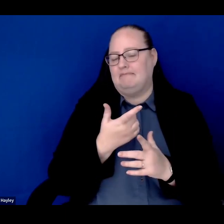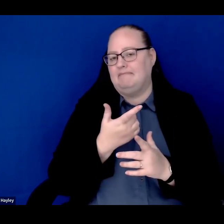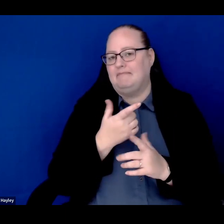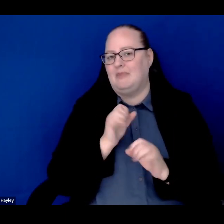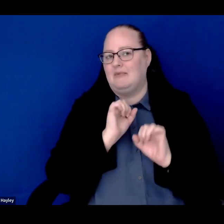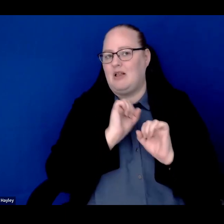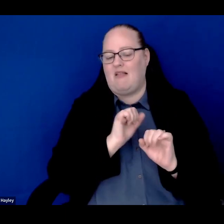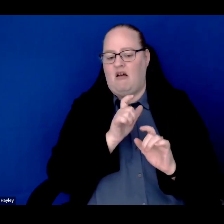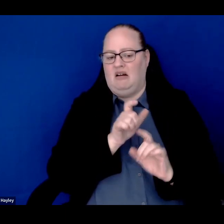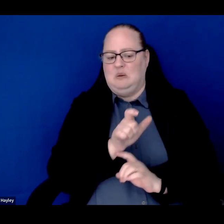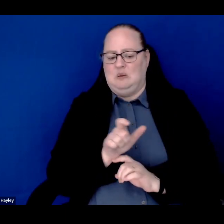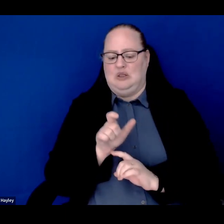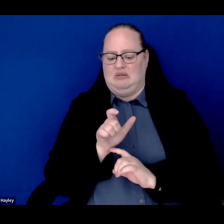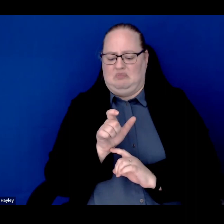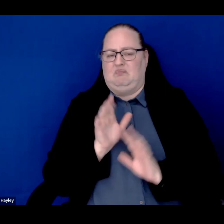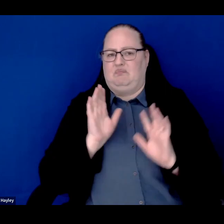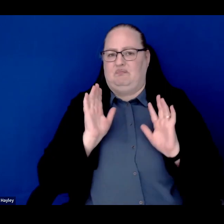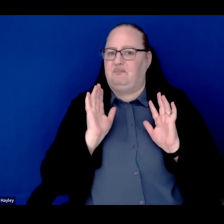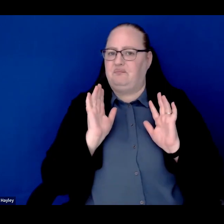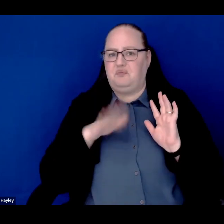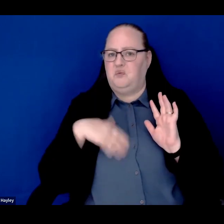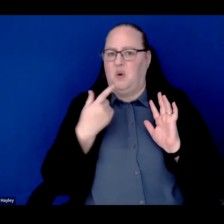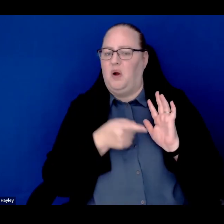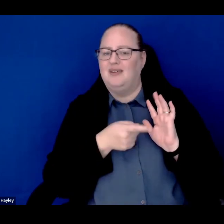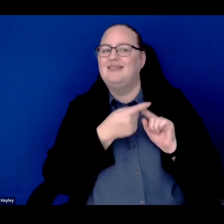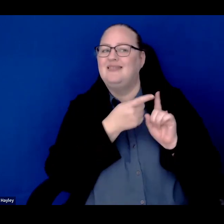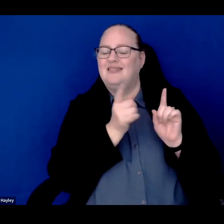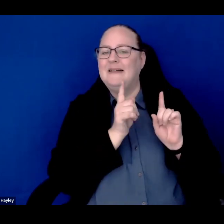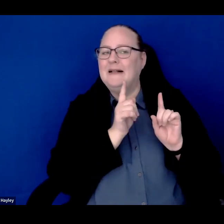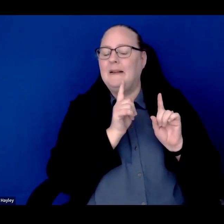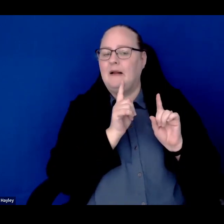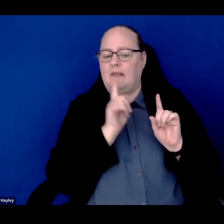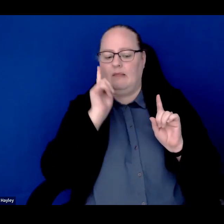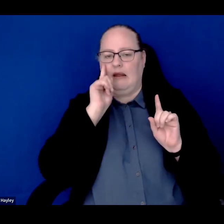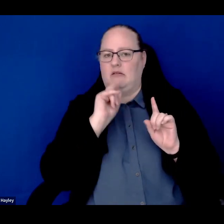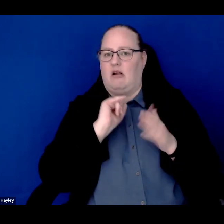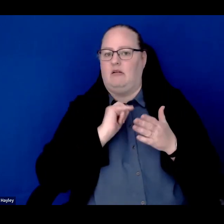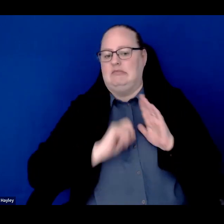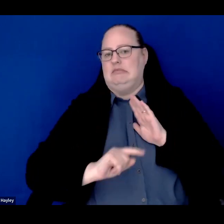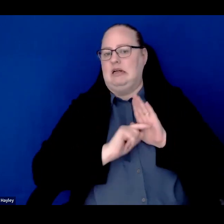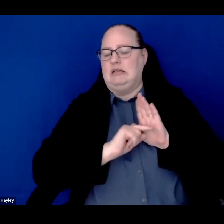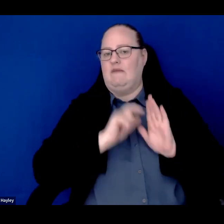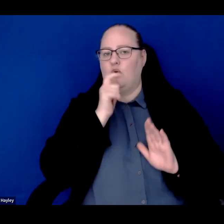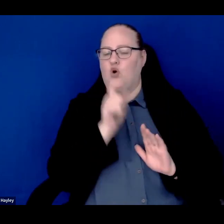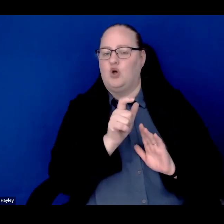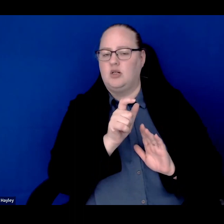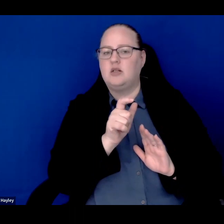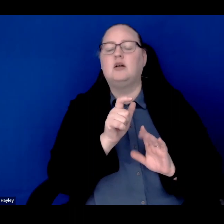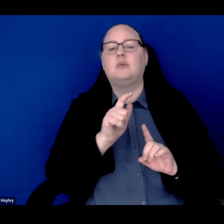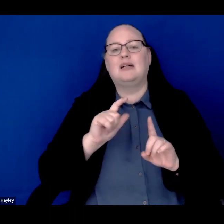so repulsive. We're not touching this. And I think degrowth has tied itself theoretically quite strongly to other